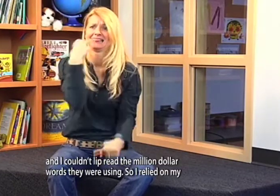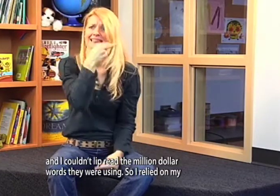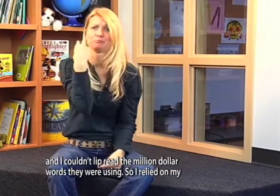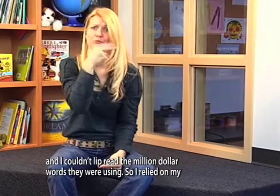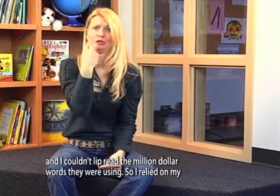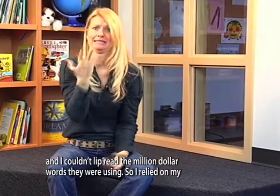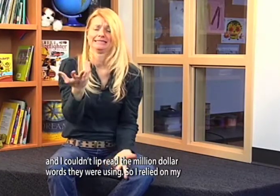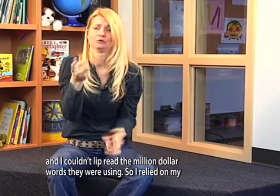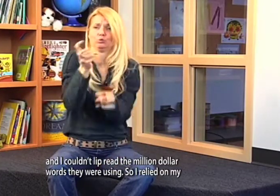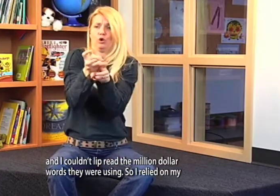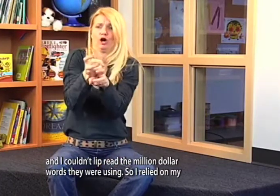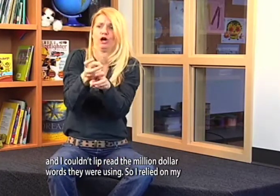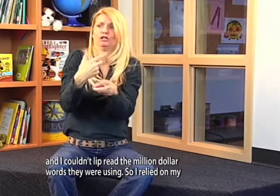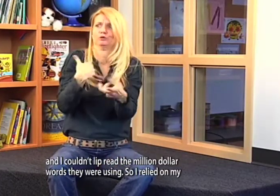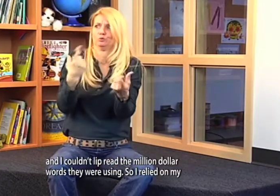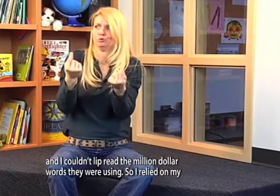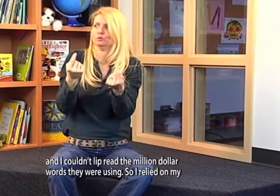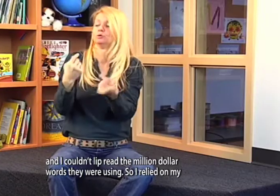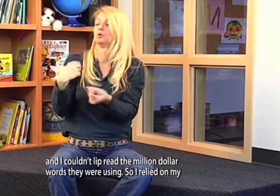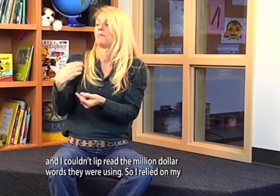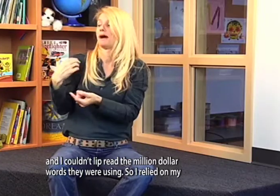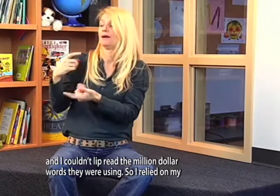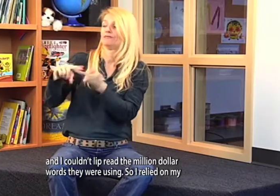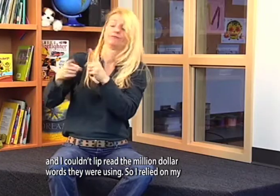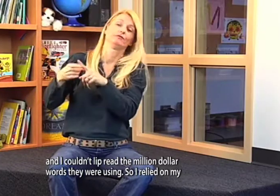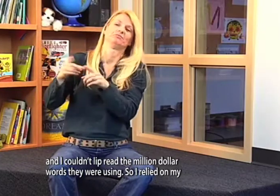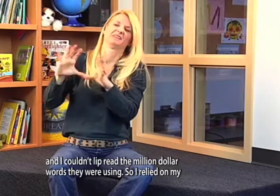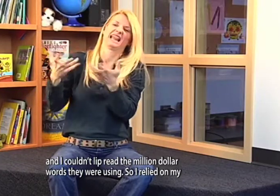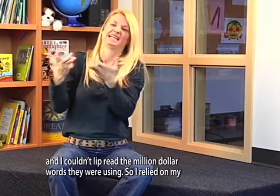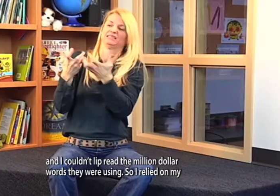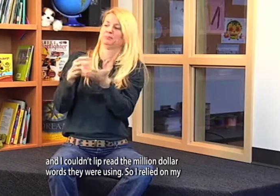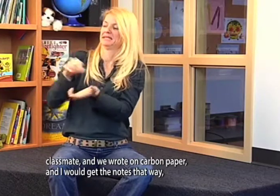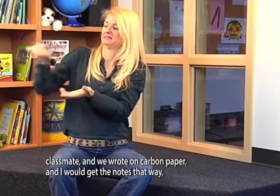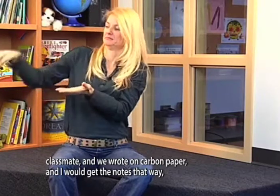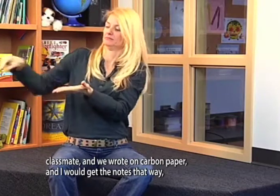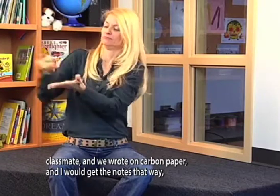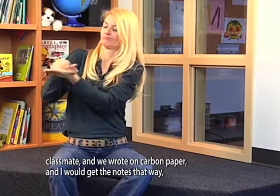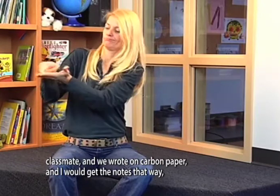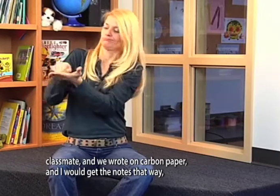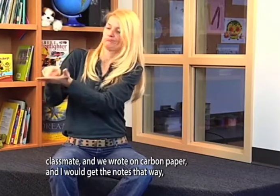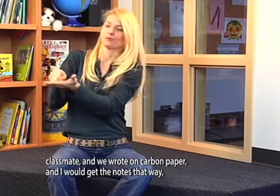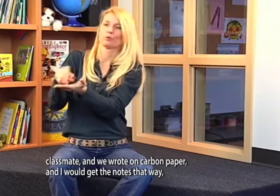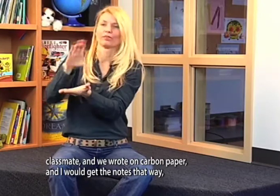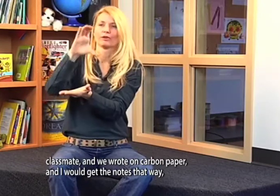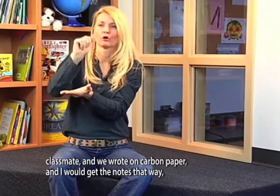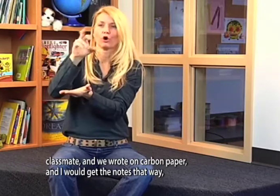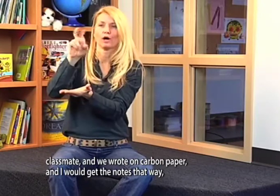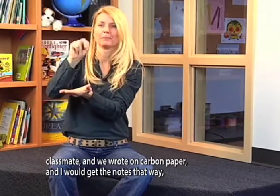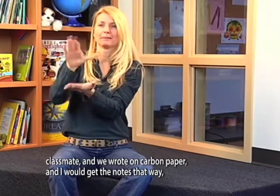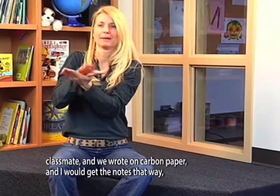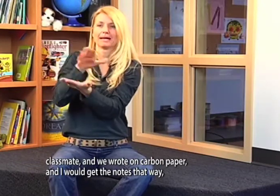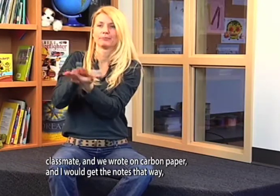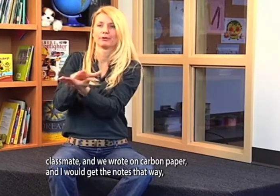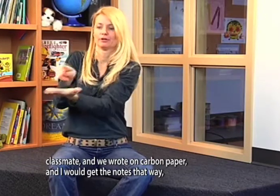couldn't lip read the million-dollar words they were using. So I relied on my classmate, and we wrote on carbon paper,